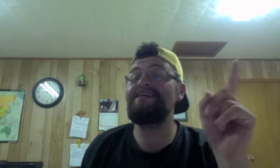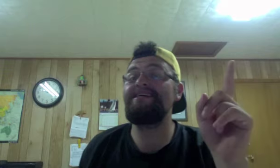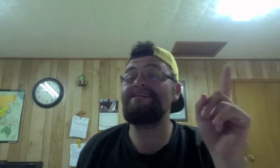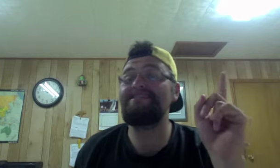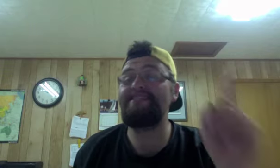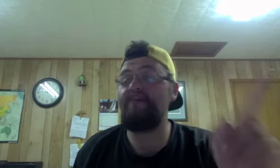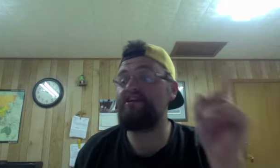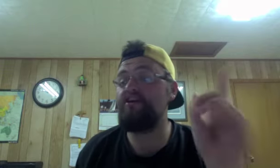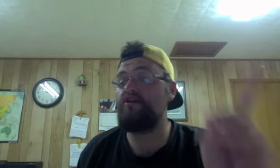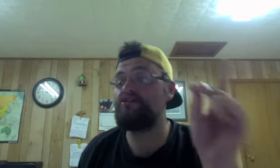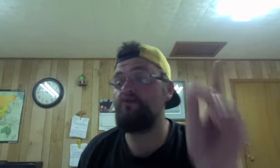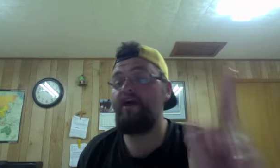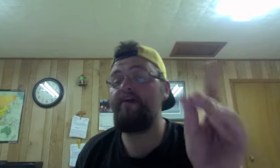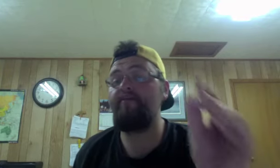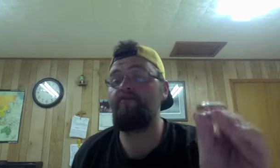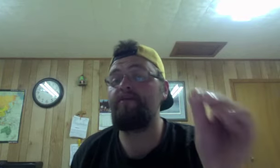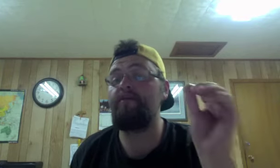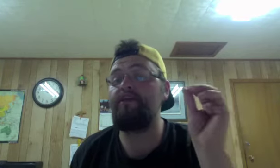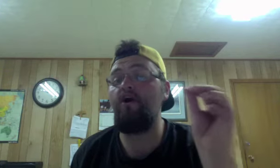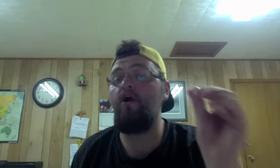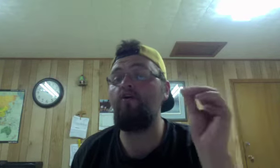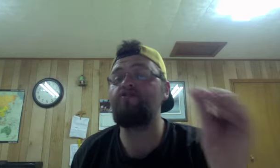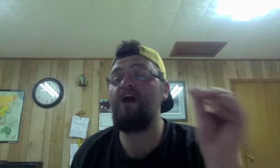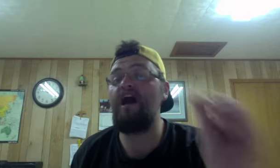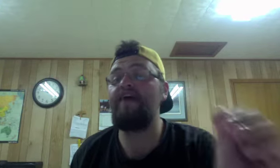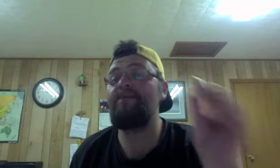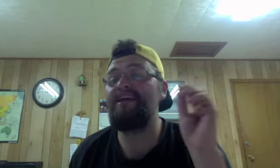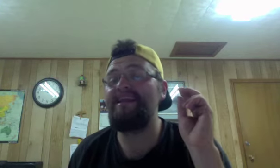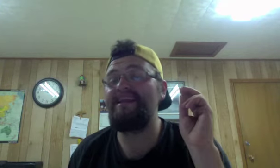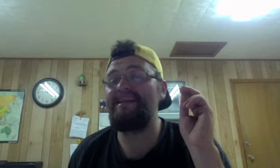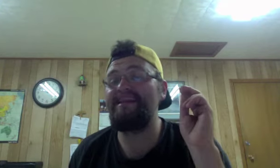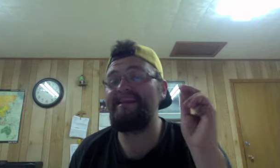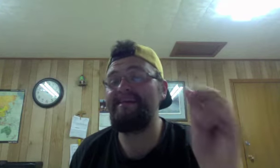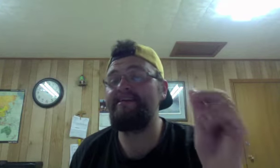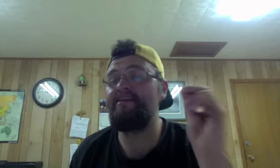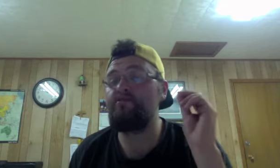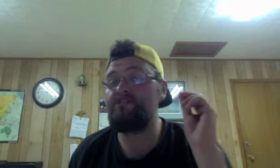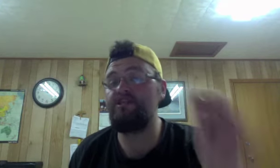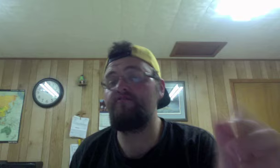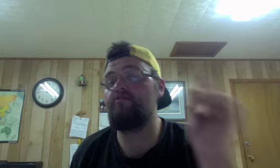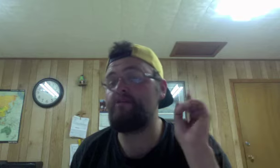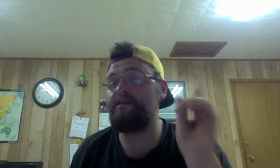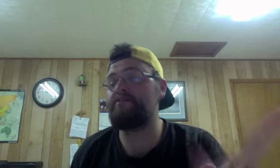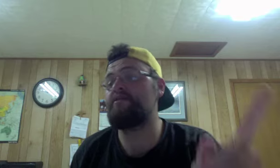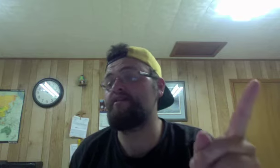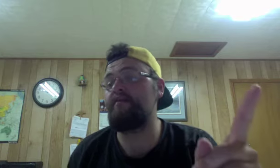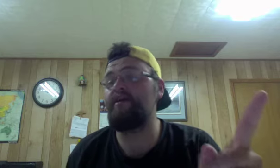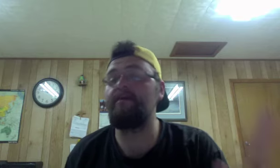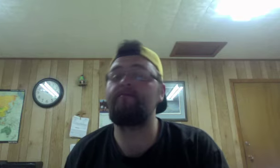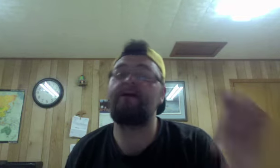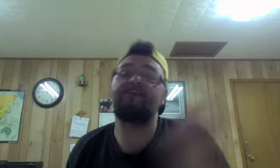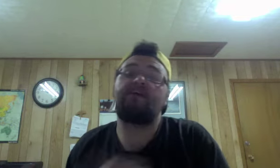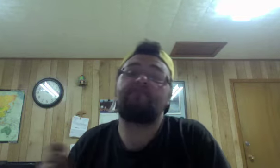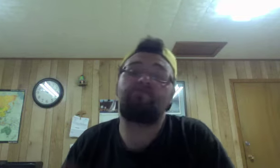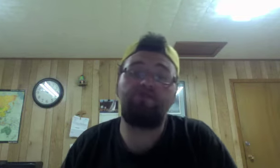yards away from becoming the all-time leading receiver we'll get get that in a but guys like Bruce